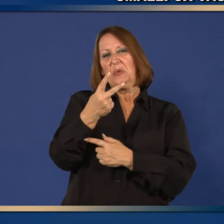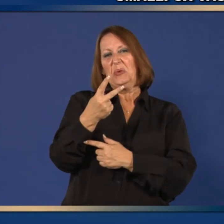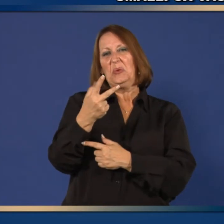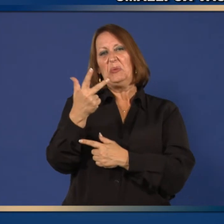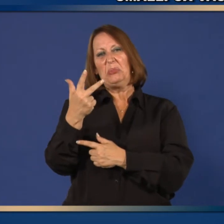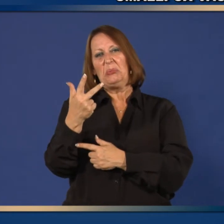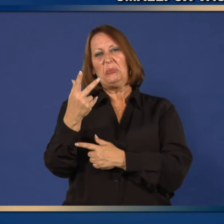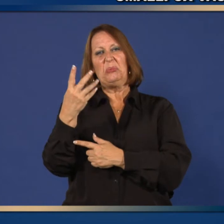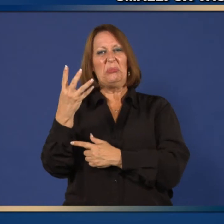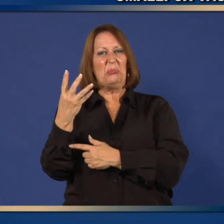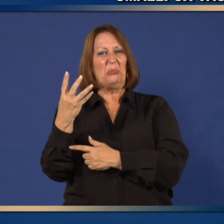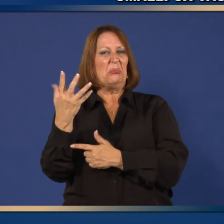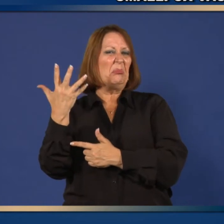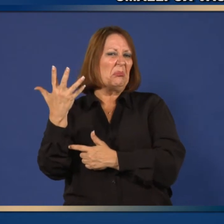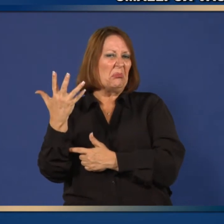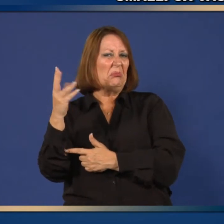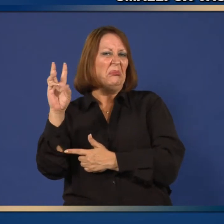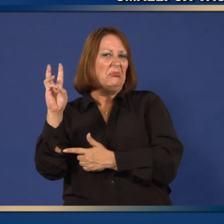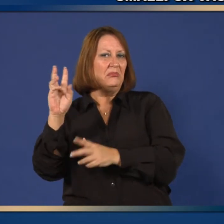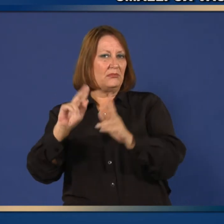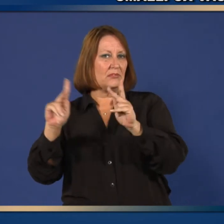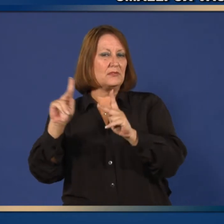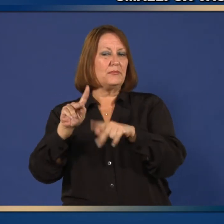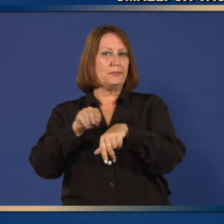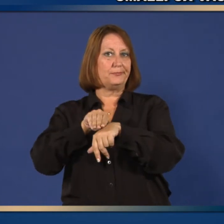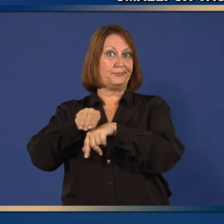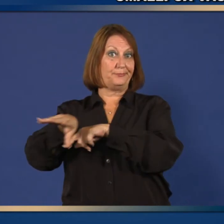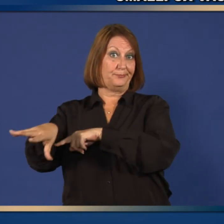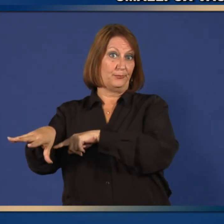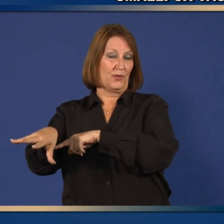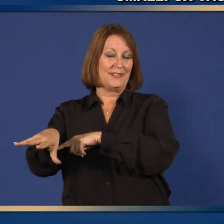This usually happened between people who lived together.